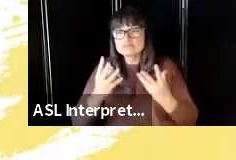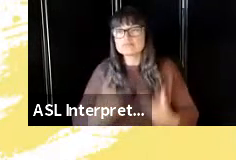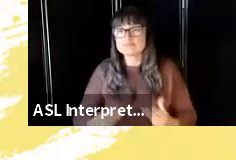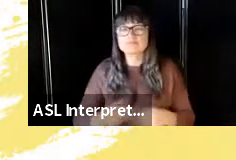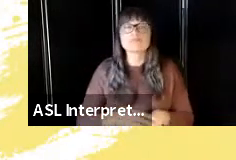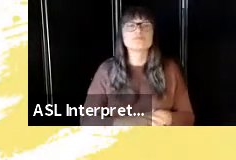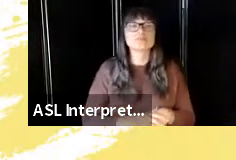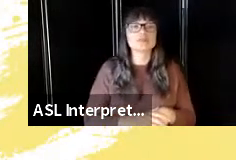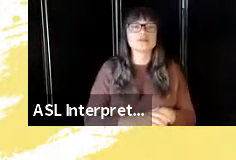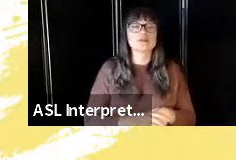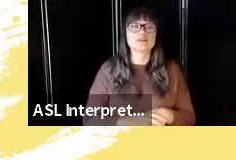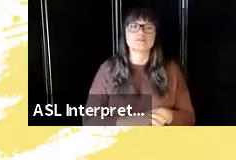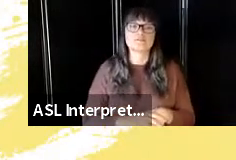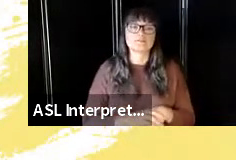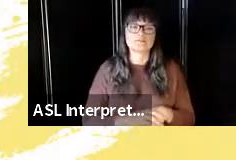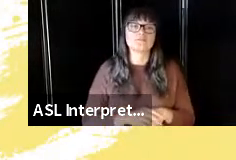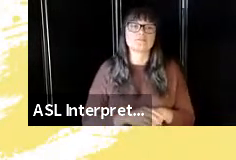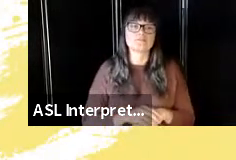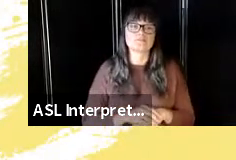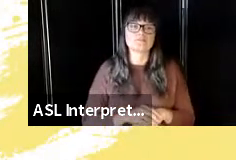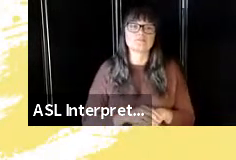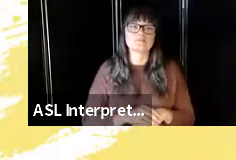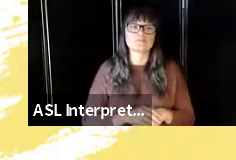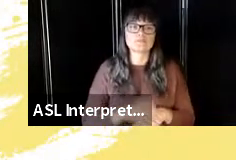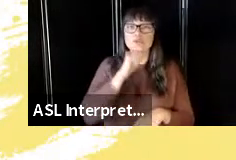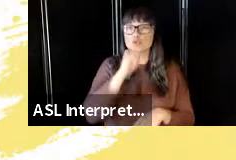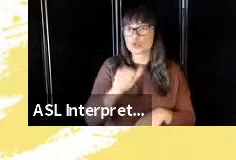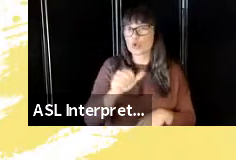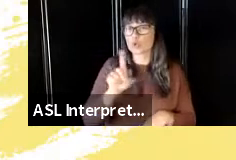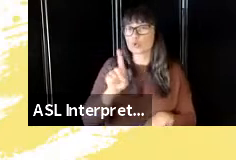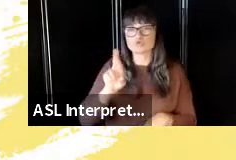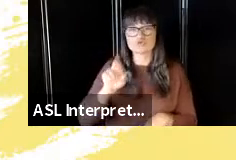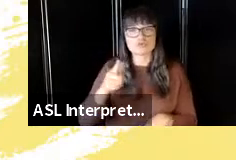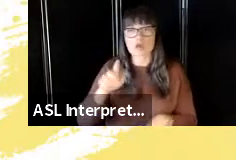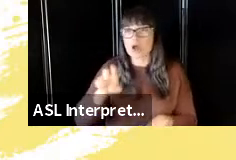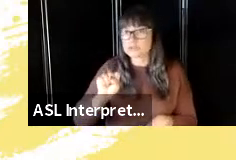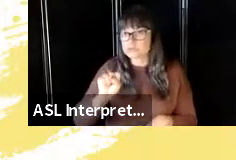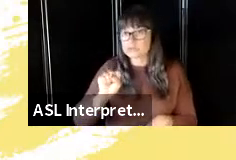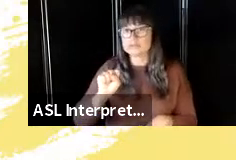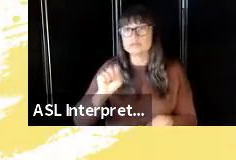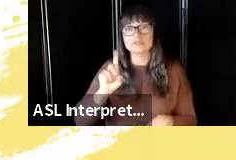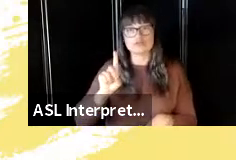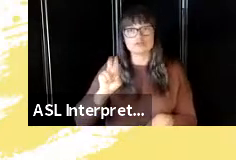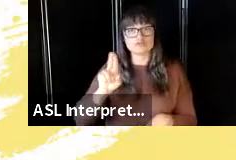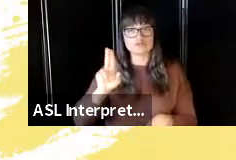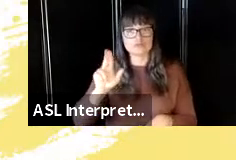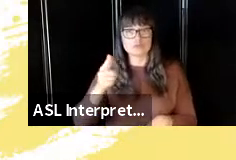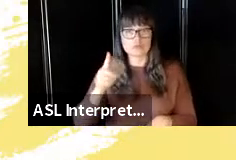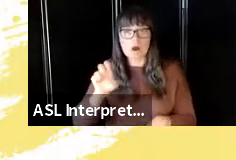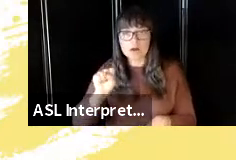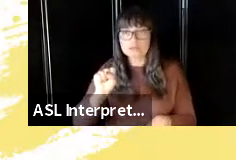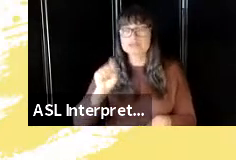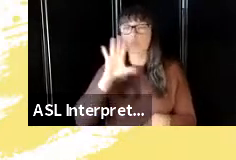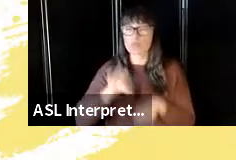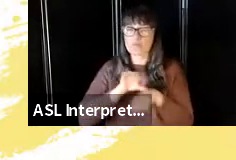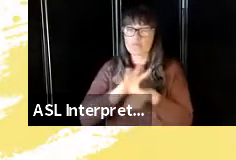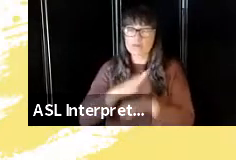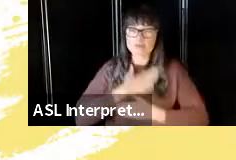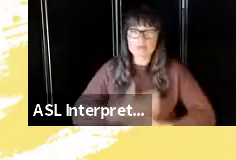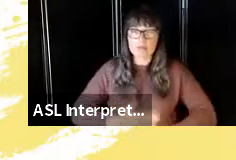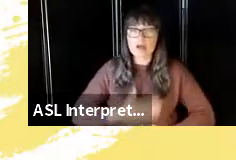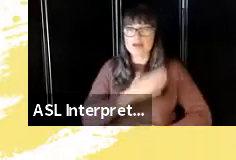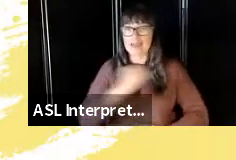your capacity to breathe low and full. Don't do drugs. Drugs are going to have an effect on your body and also